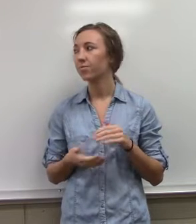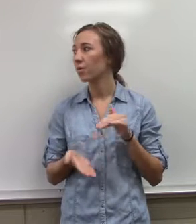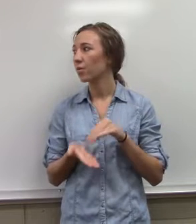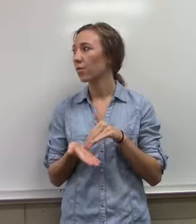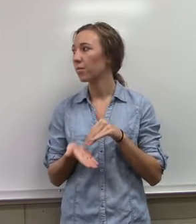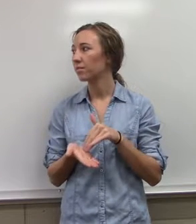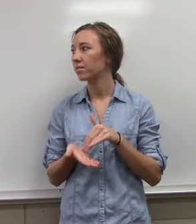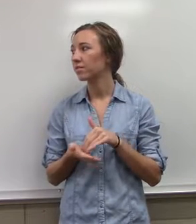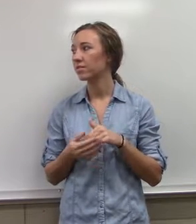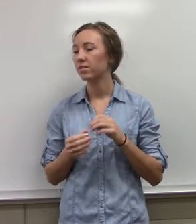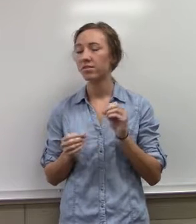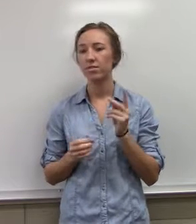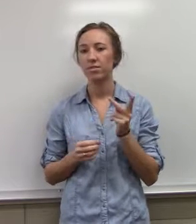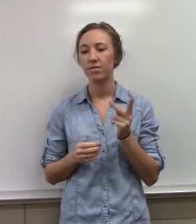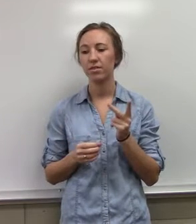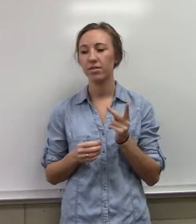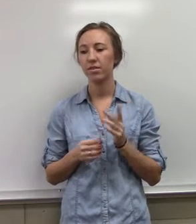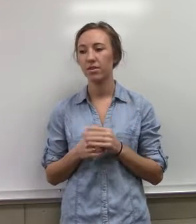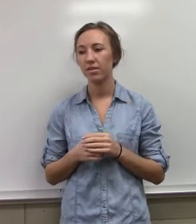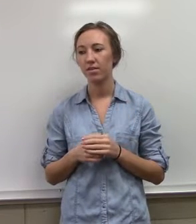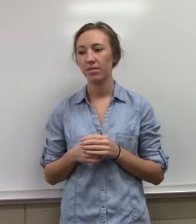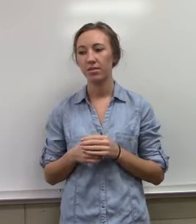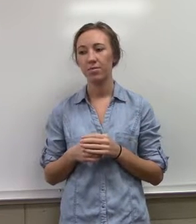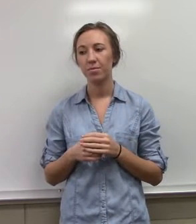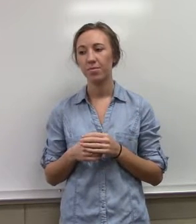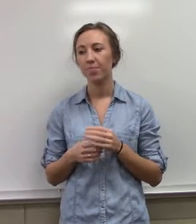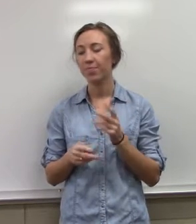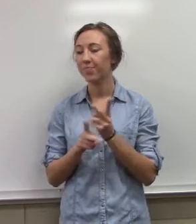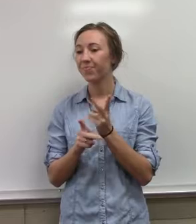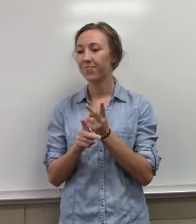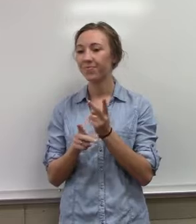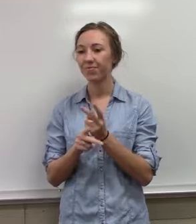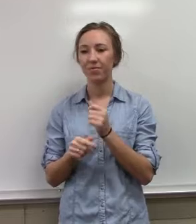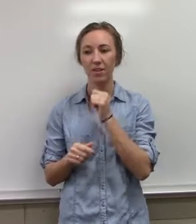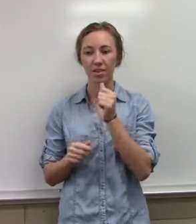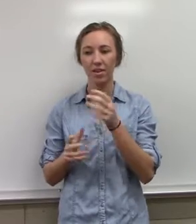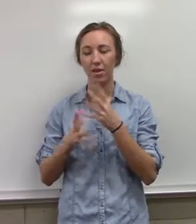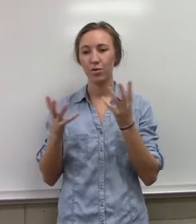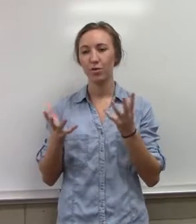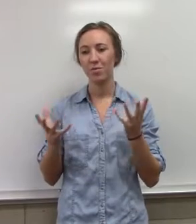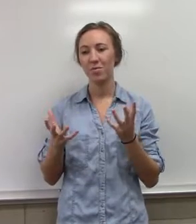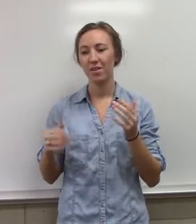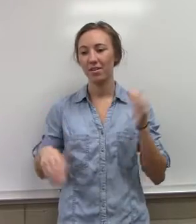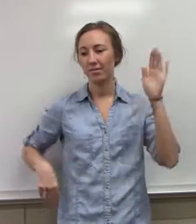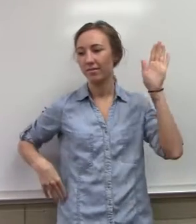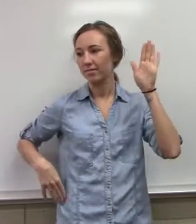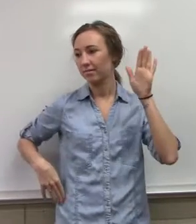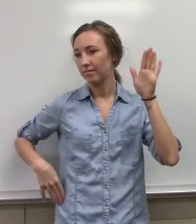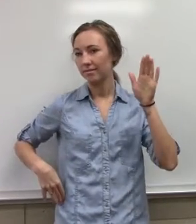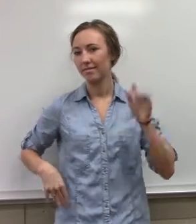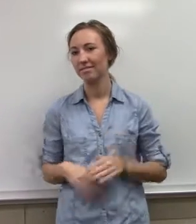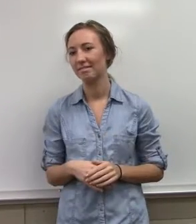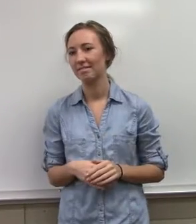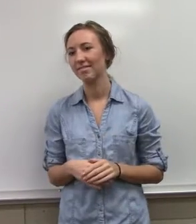when we're constantly shifting our weight, right, we're not posing for the JCPenney catalog here, okay? Also the